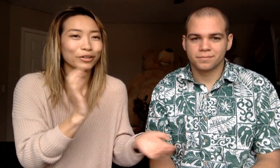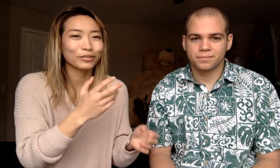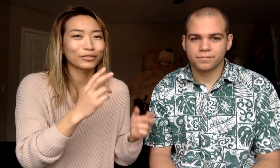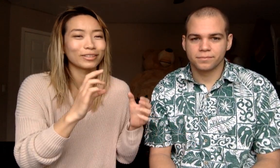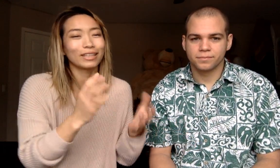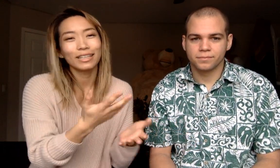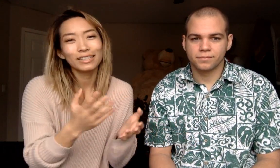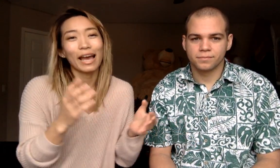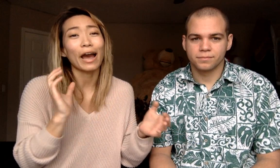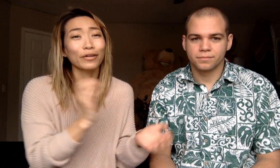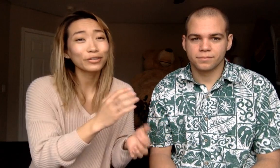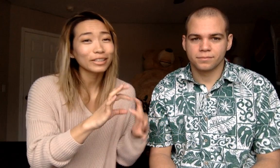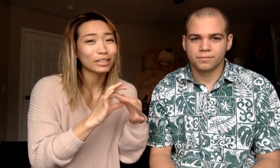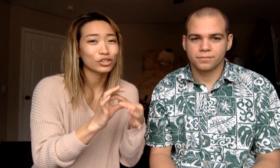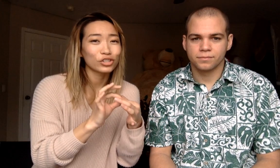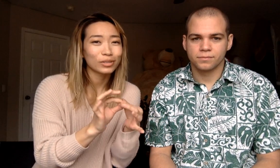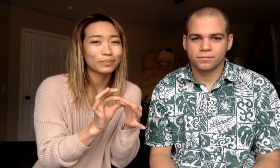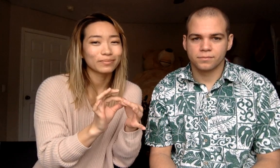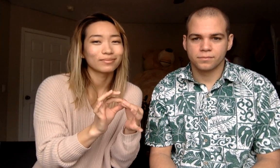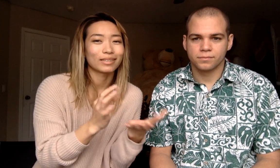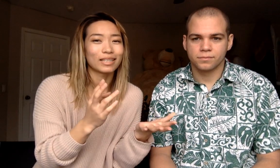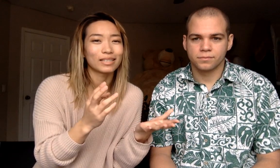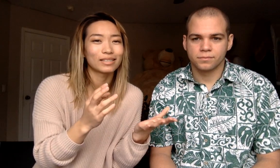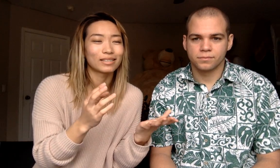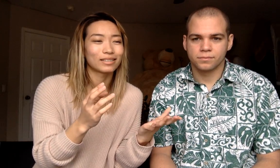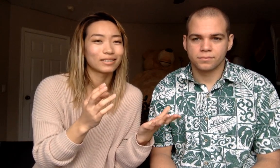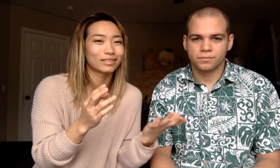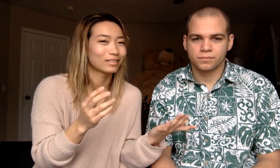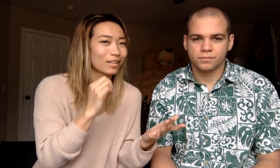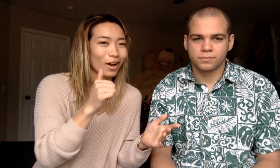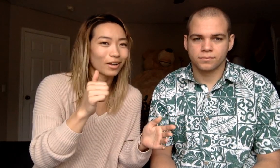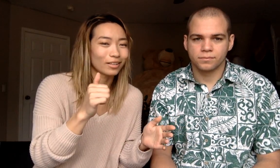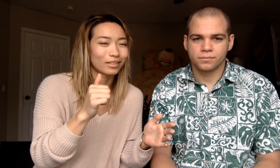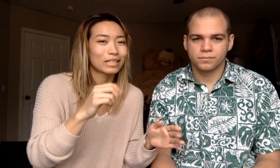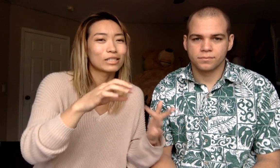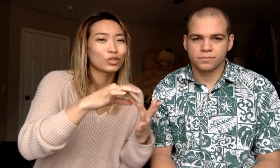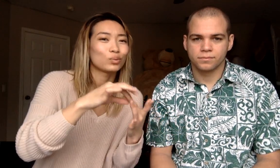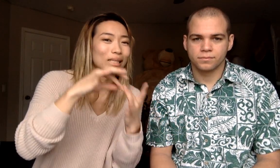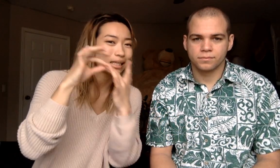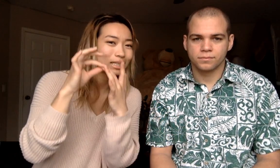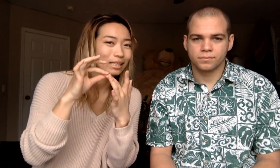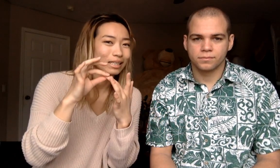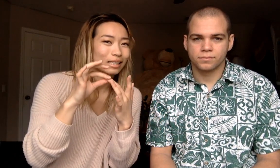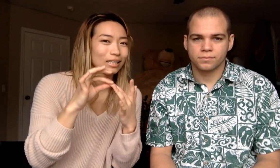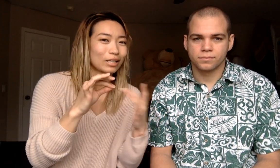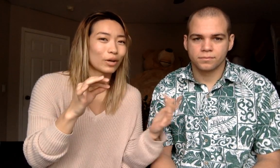the thing is, our relationship is not, it's unique. You know,